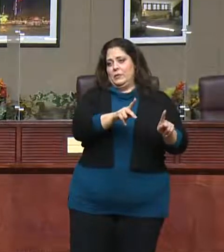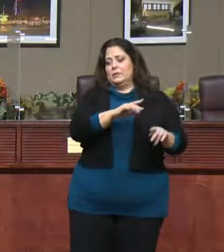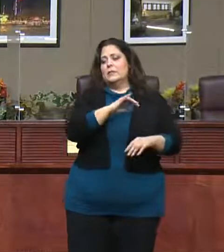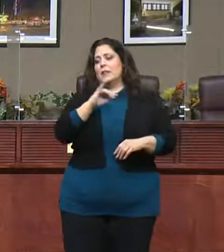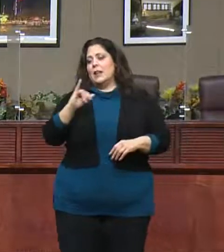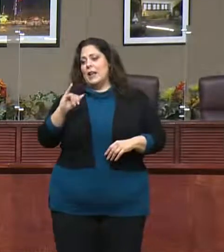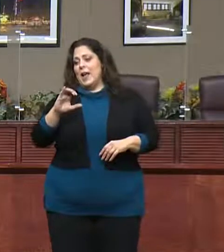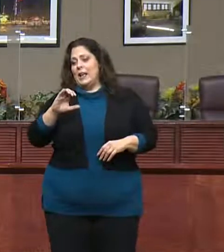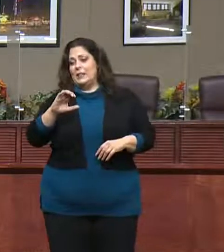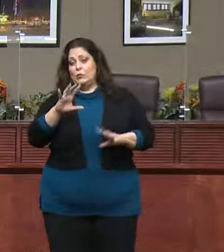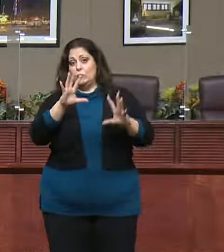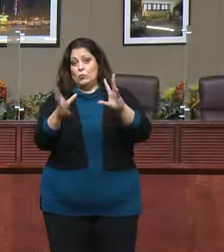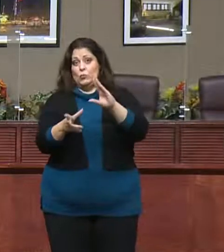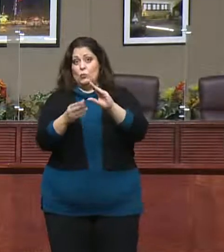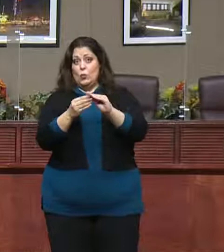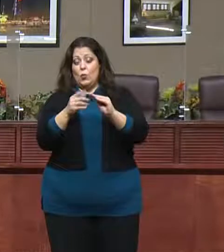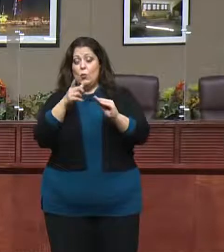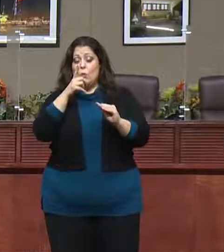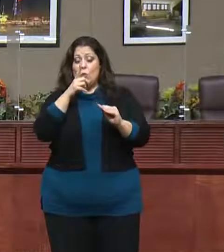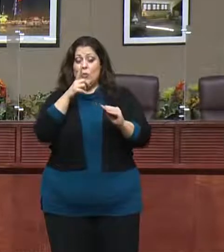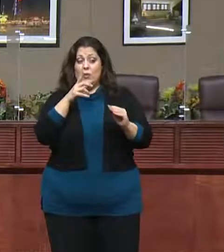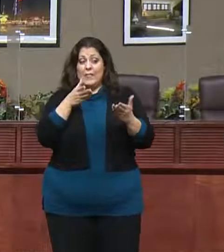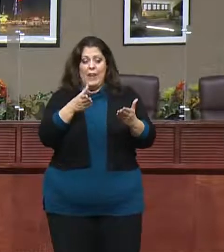in ventilators, 52.